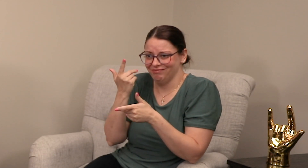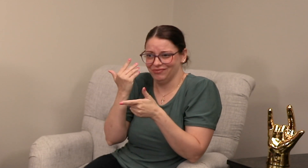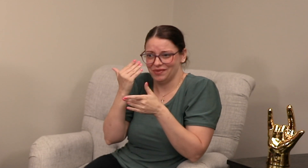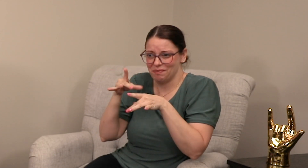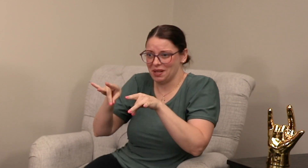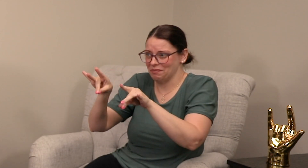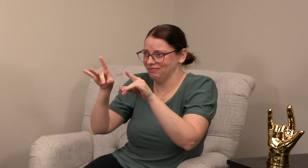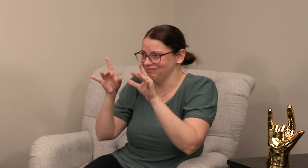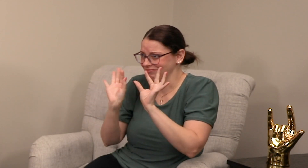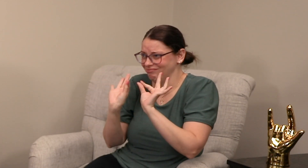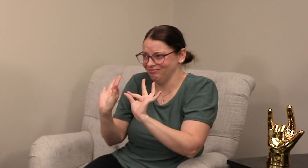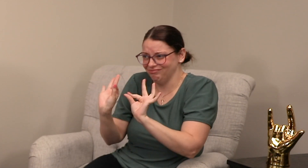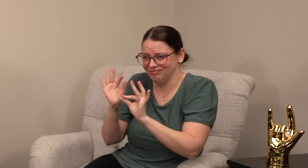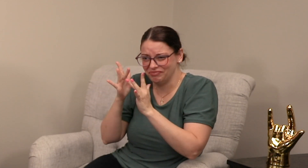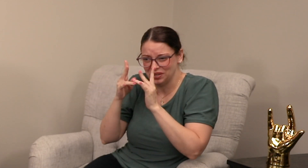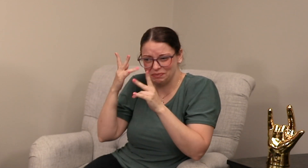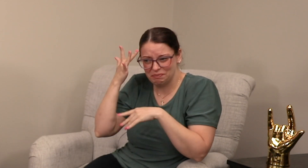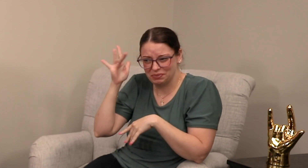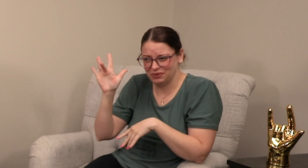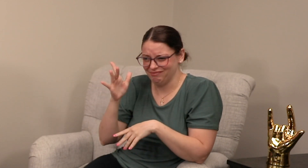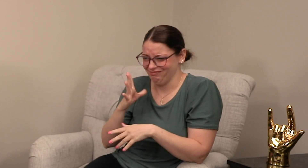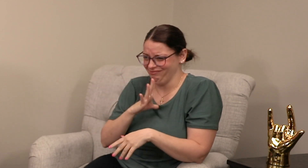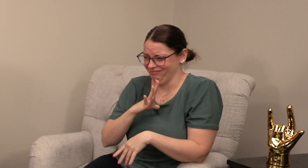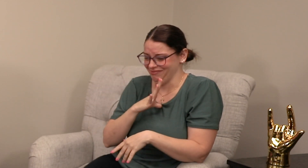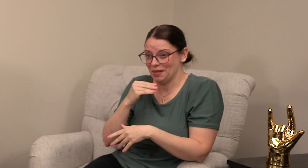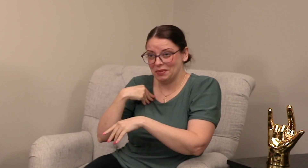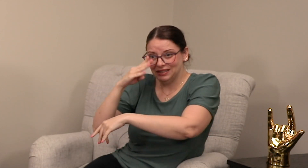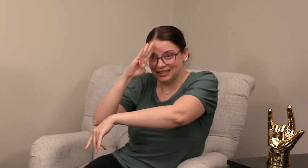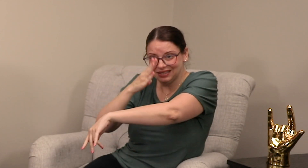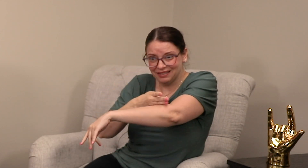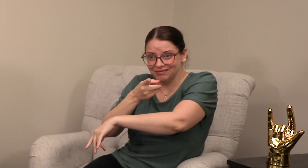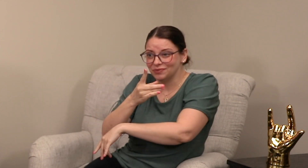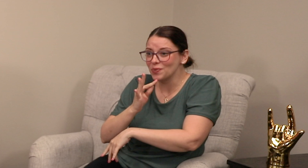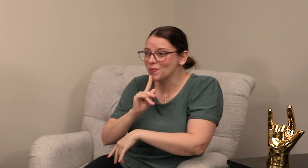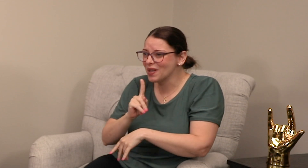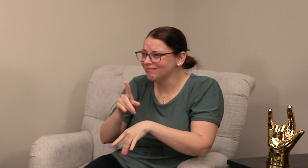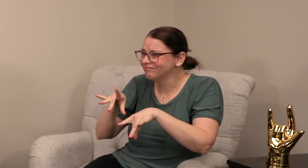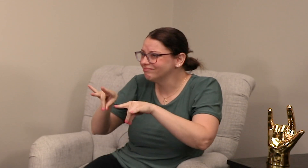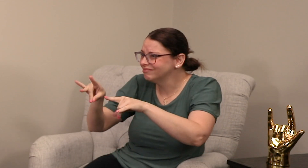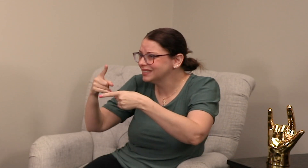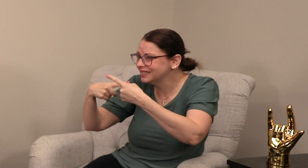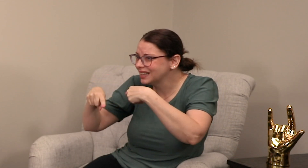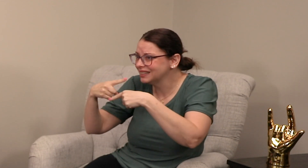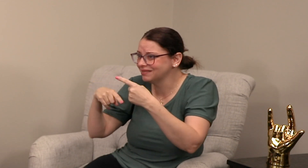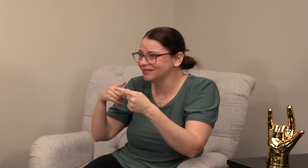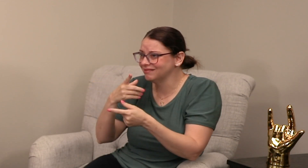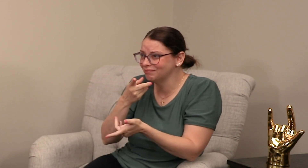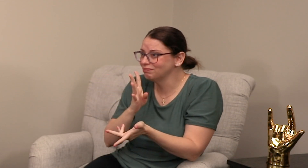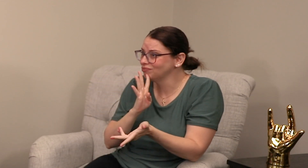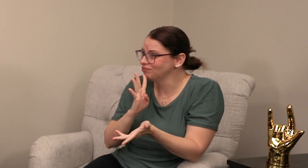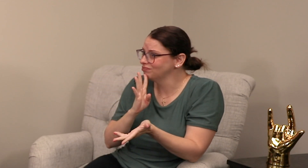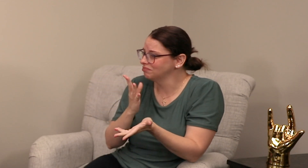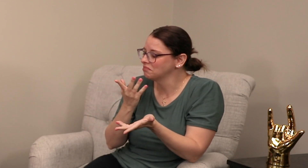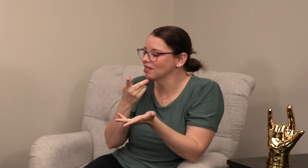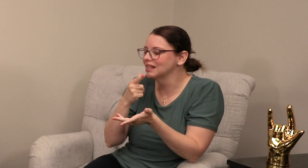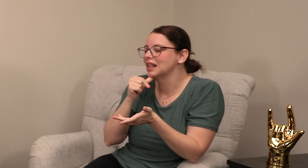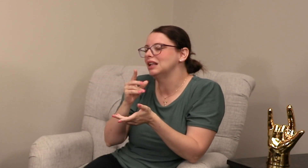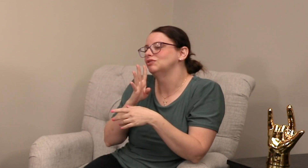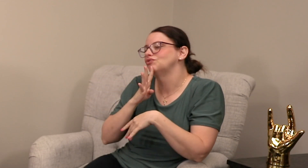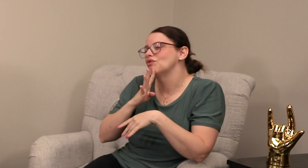A's. I mean, they picked it up really well. They're very smart. And my son, too, who's one, he's picking up sign now, and he still